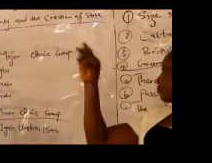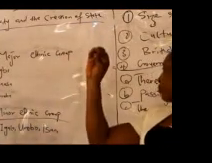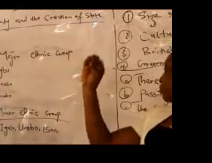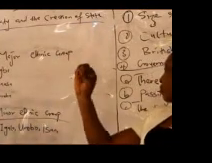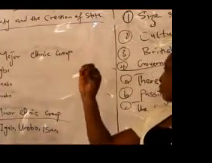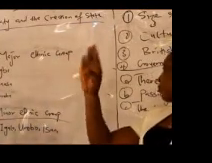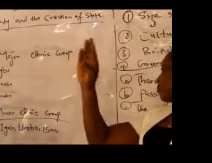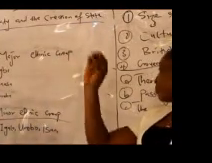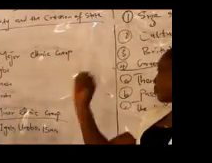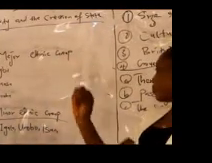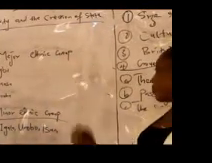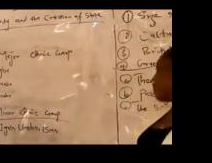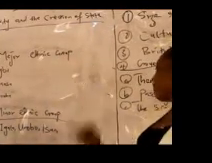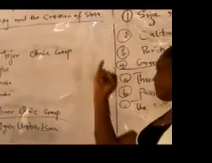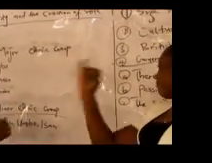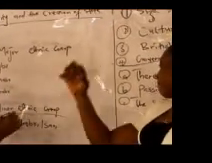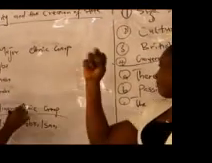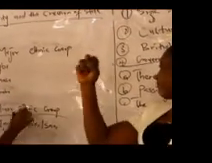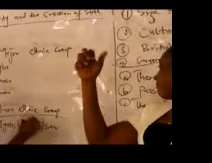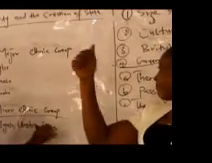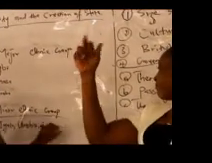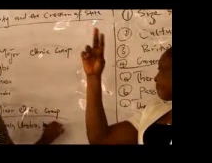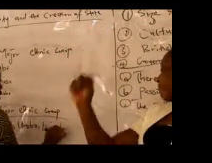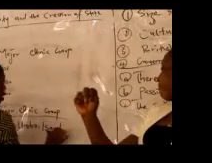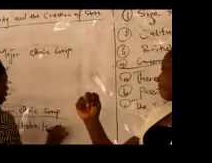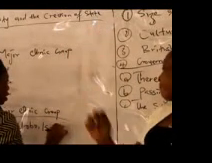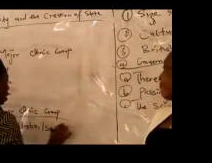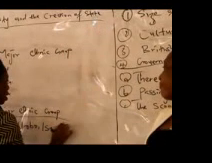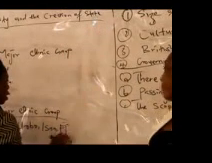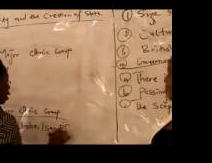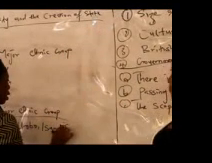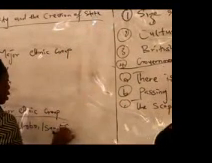We have Efik, Doma.